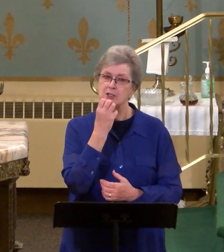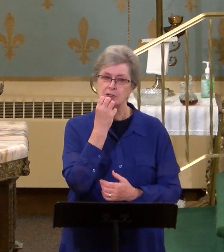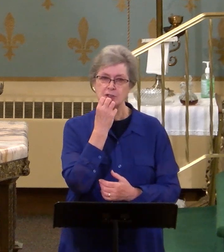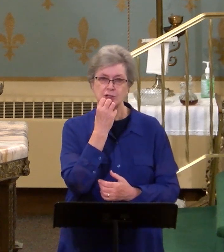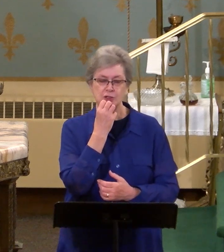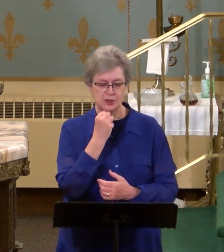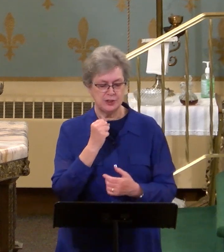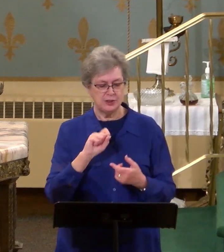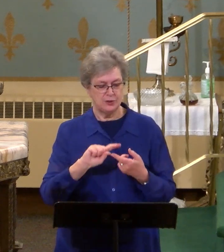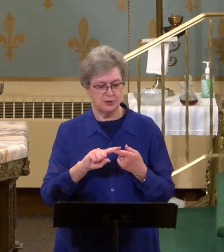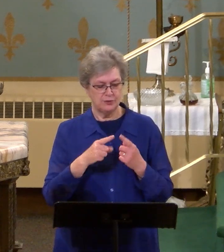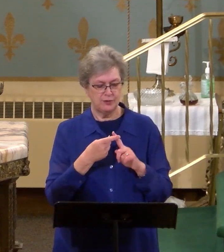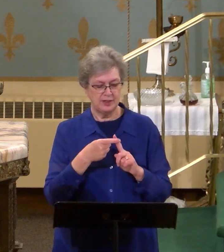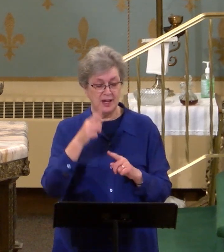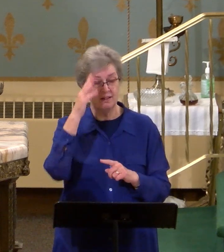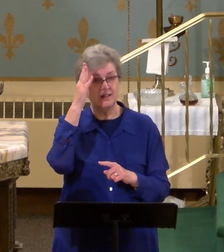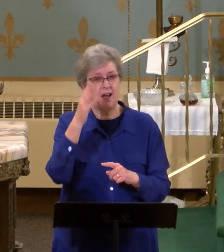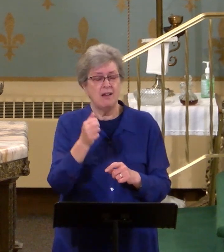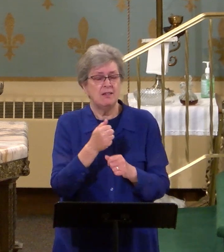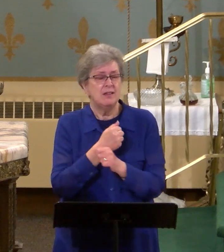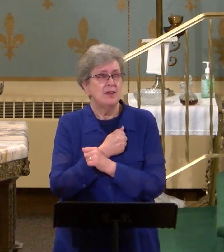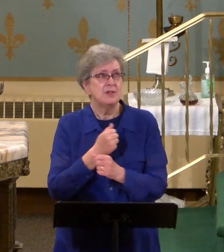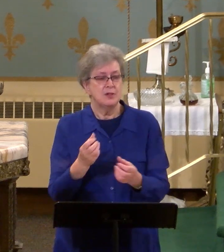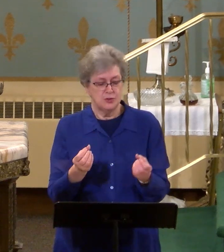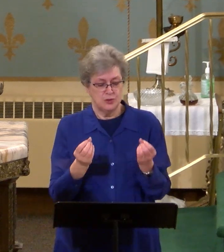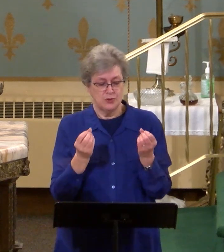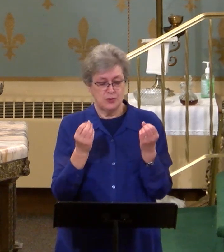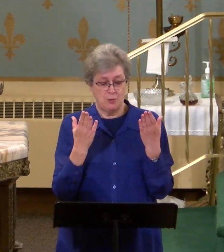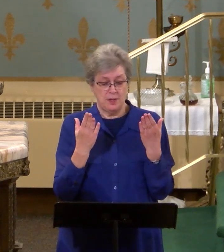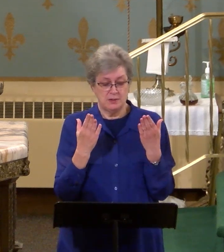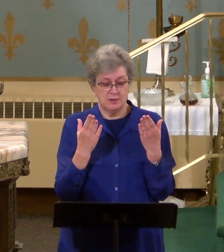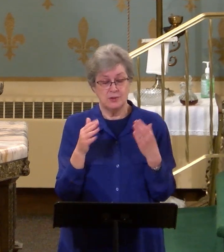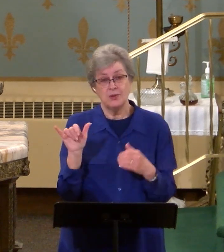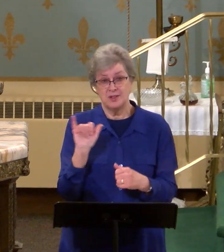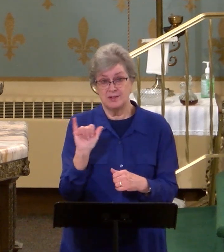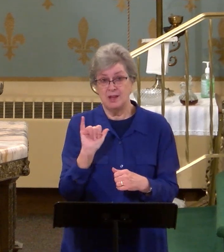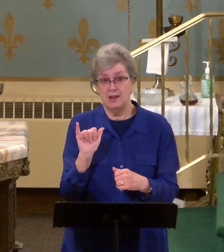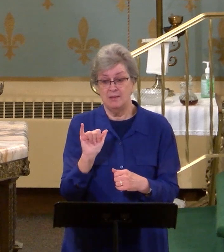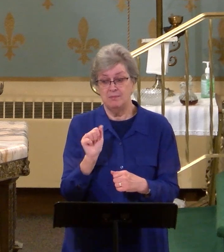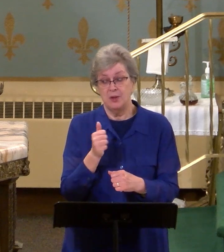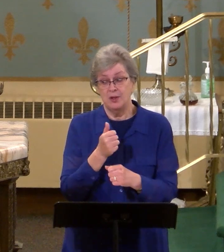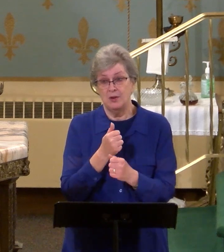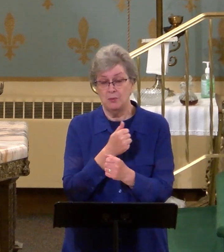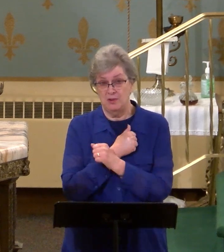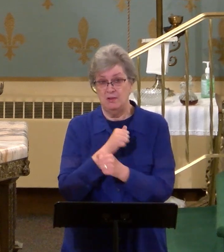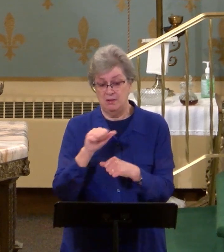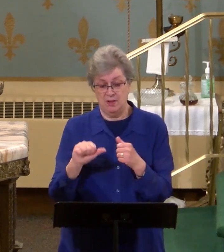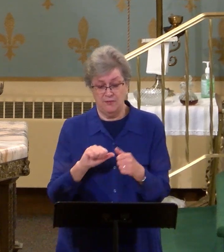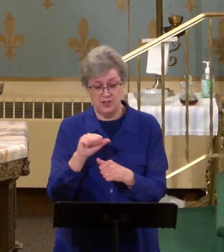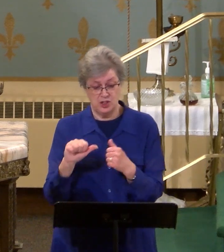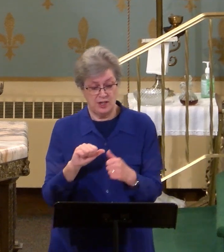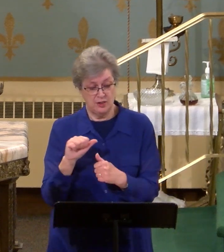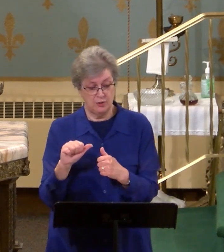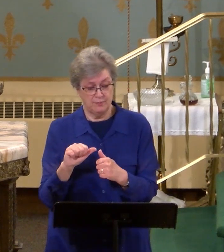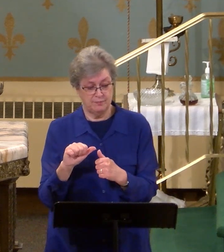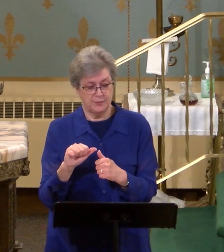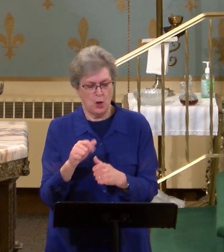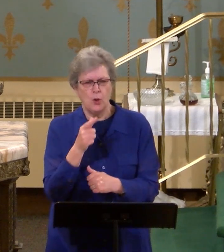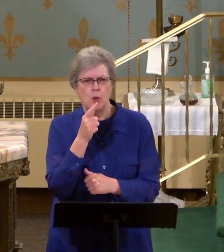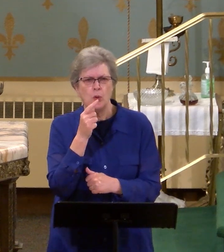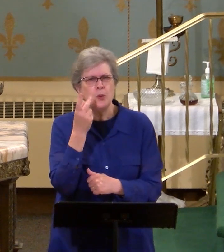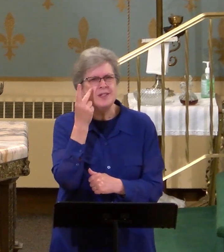Beloved, if God so loves us, we must also love one another. No one has ever seen